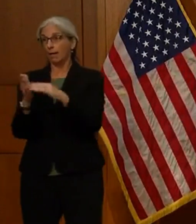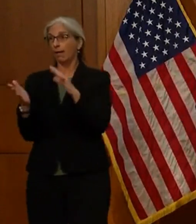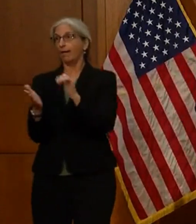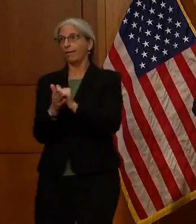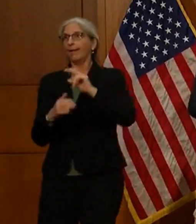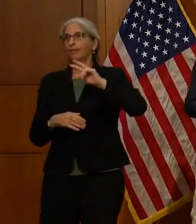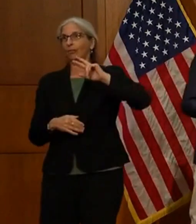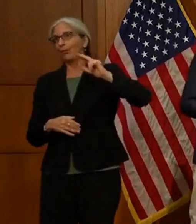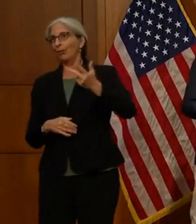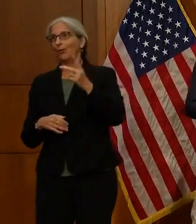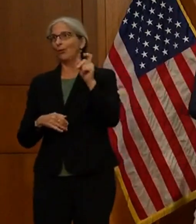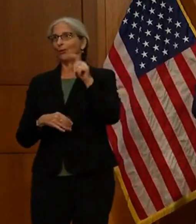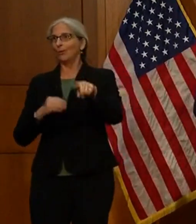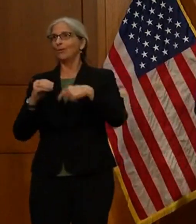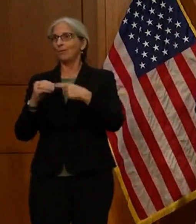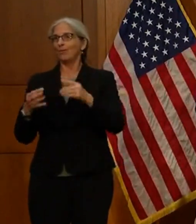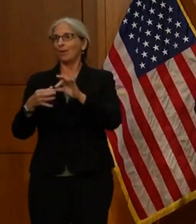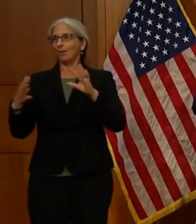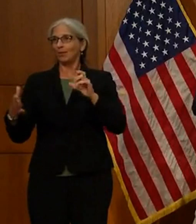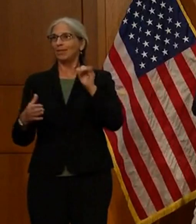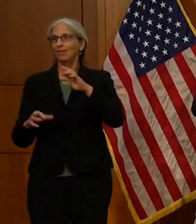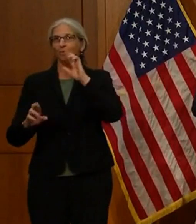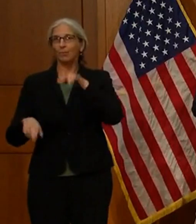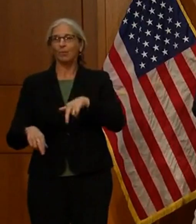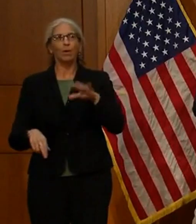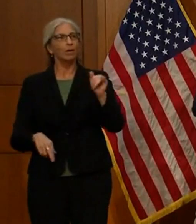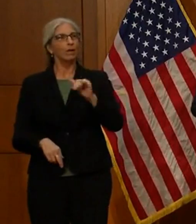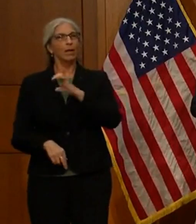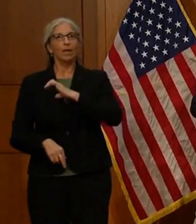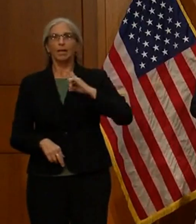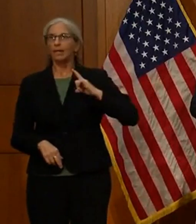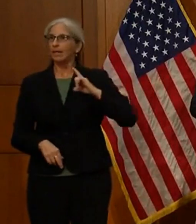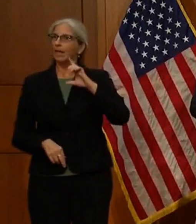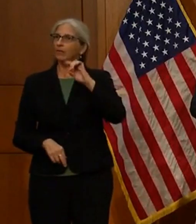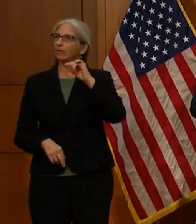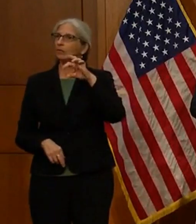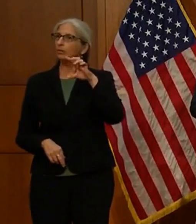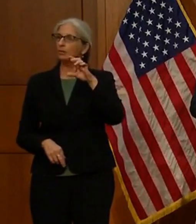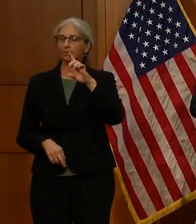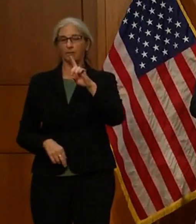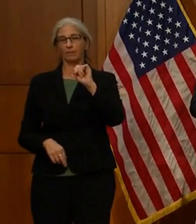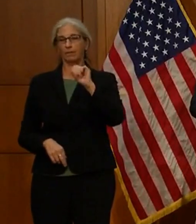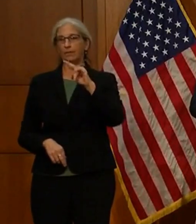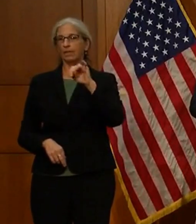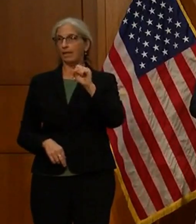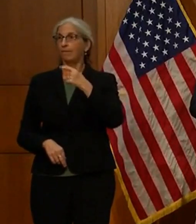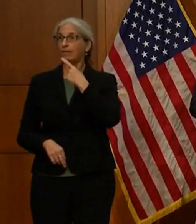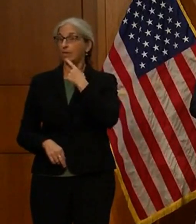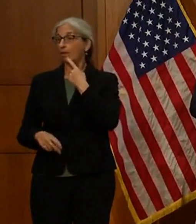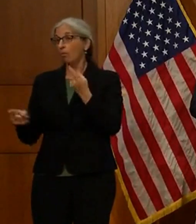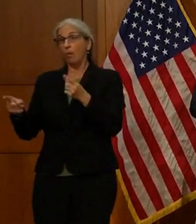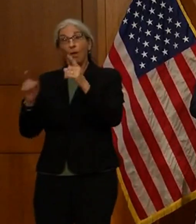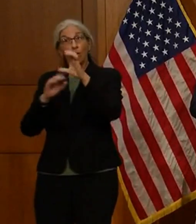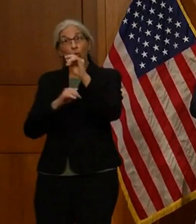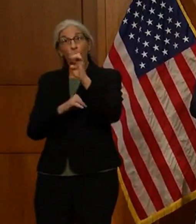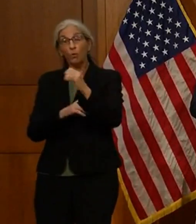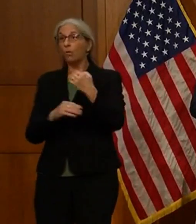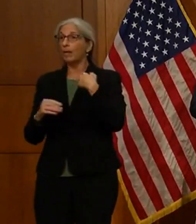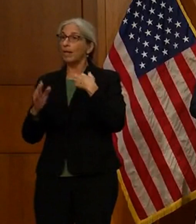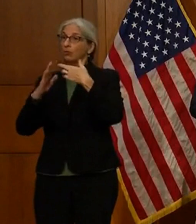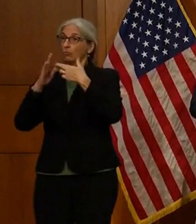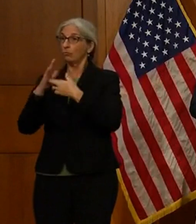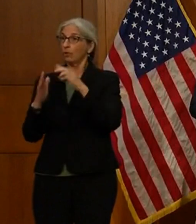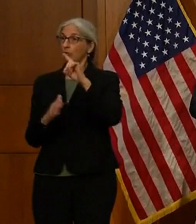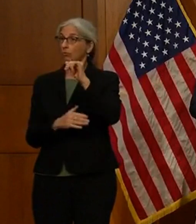report. Much like what Council Davis mentioned, in the code, it has a registration date. The governor can't just ignore the date